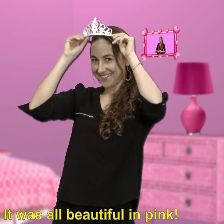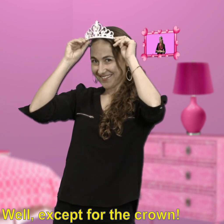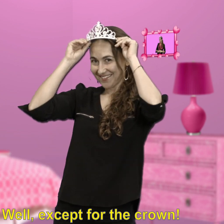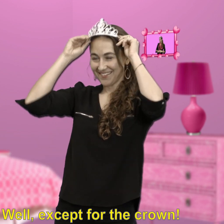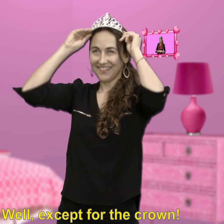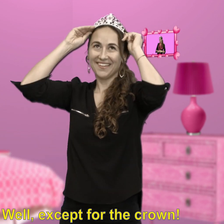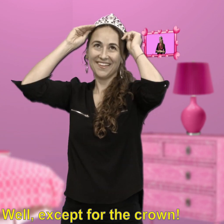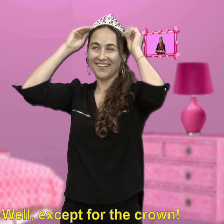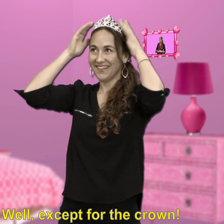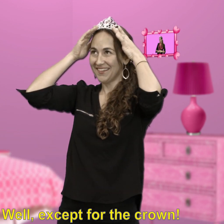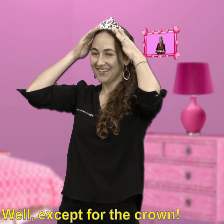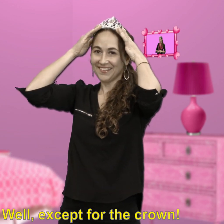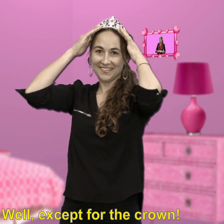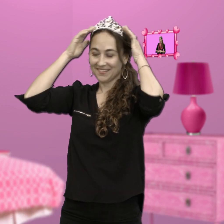Well, except her crown.